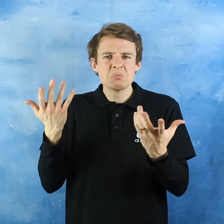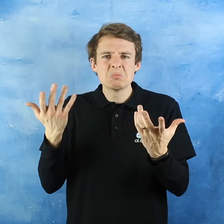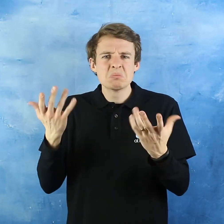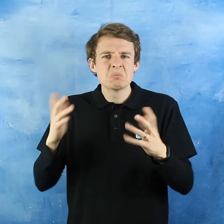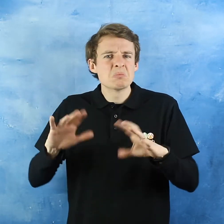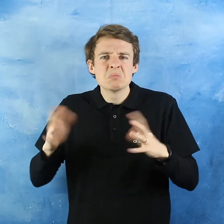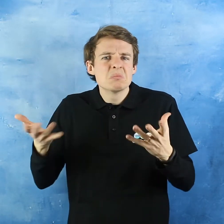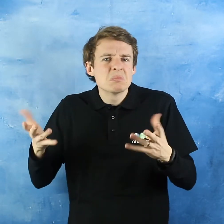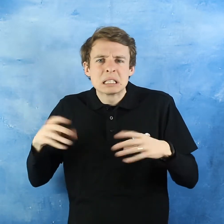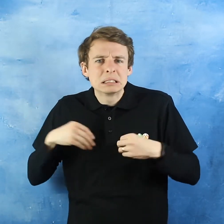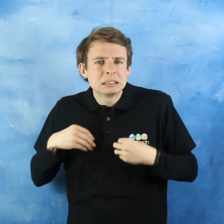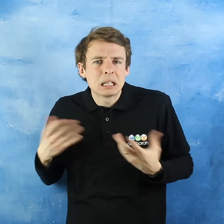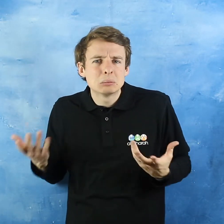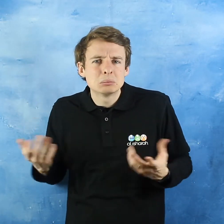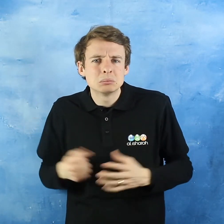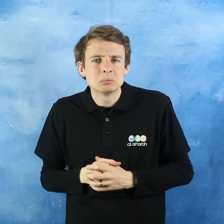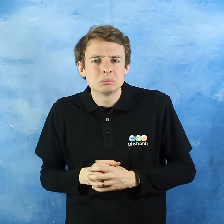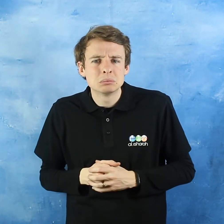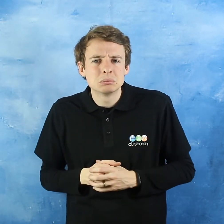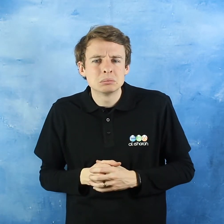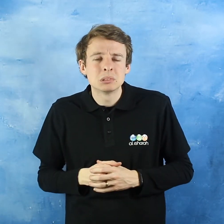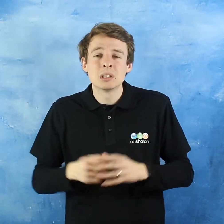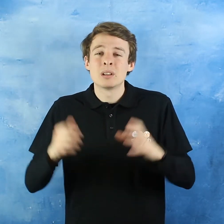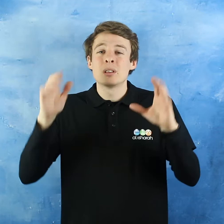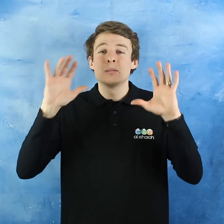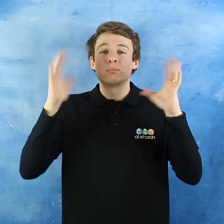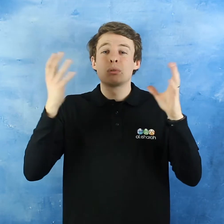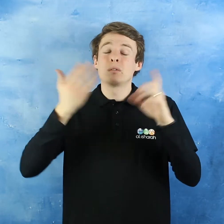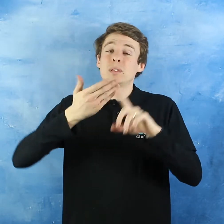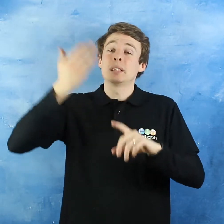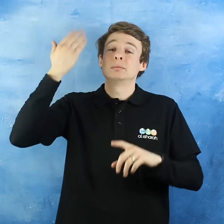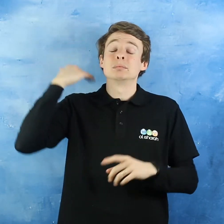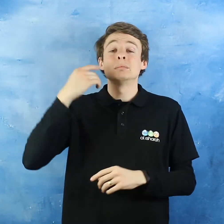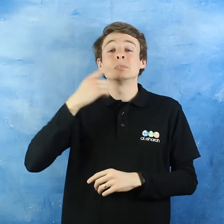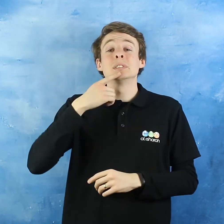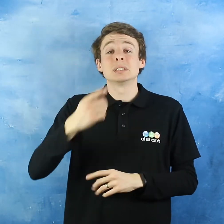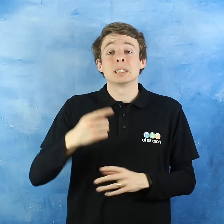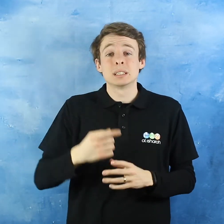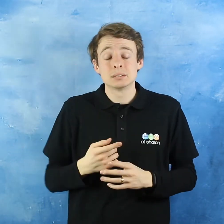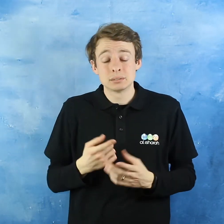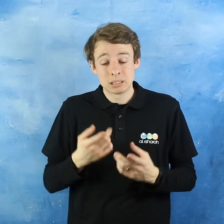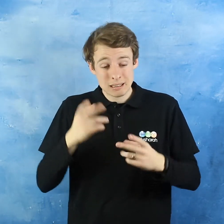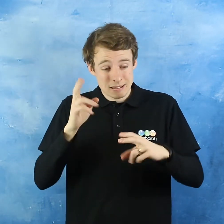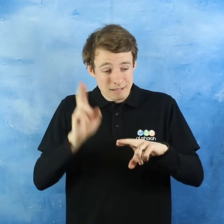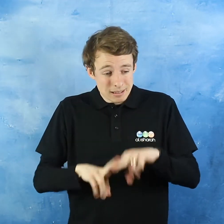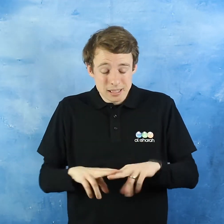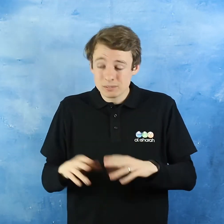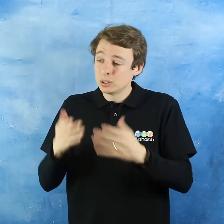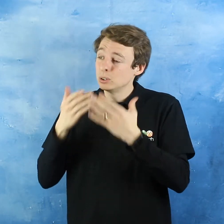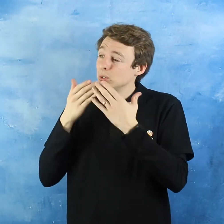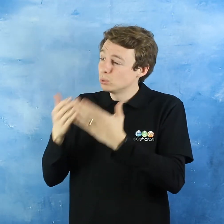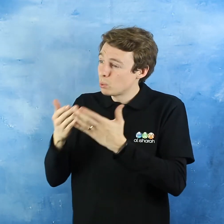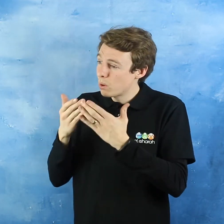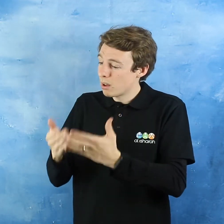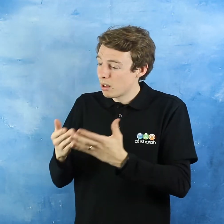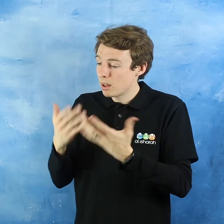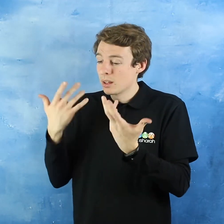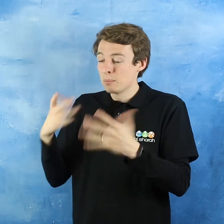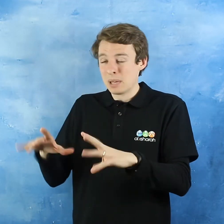being accepted, continuously being accepted, until you say, I have done so much dua and not accepted, then